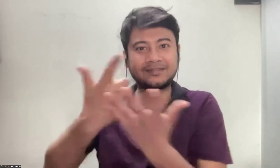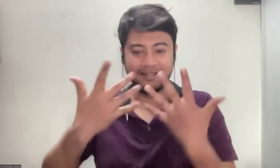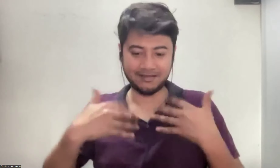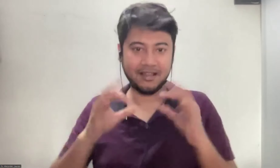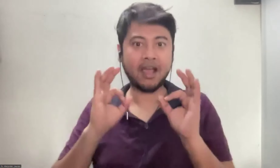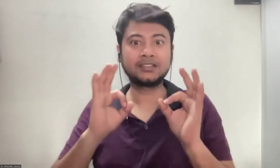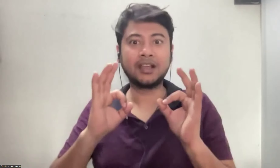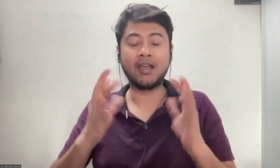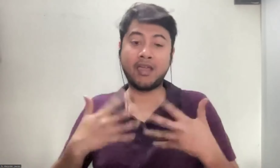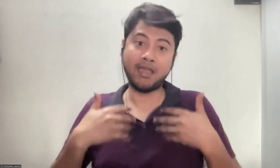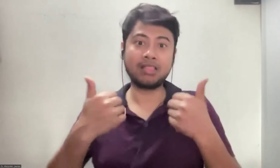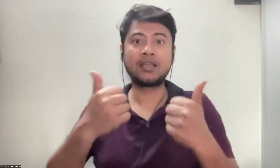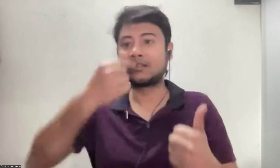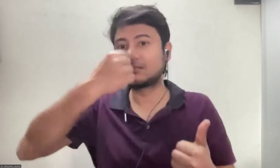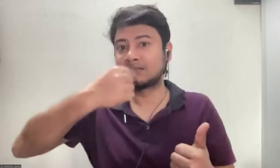as devotees,